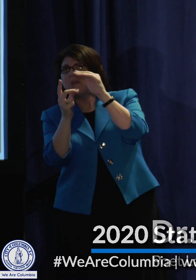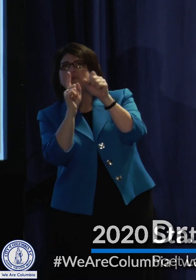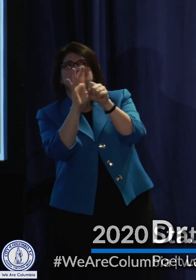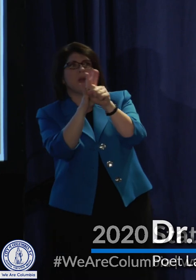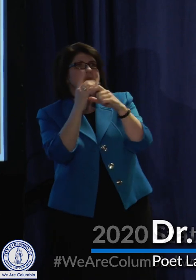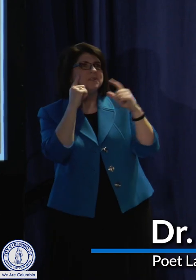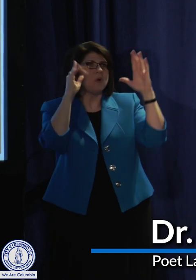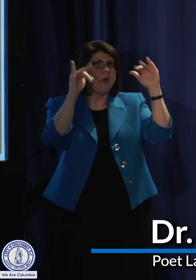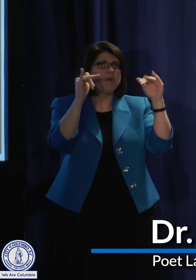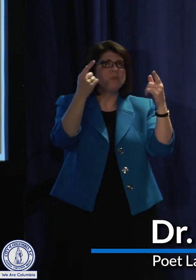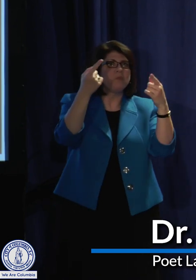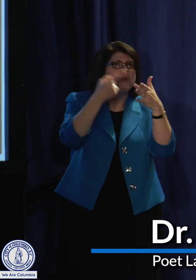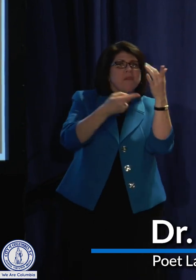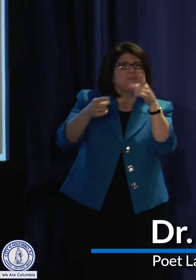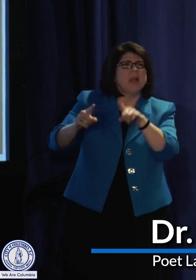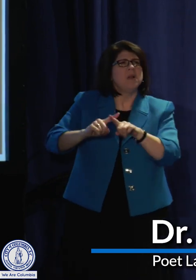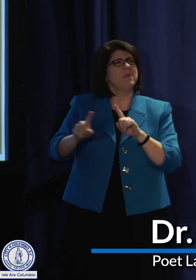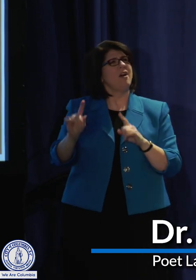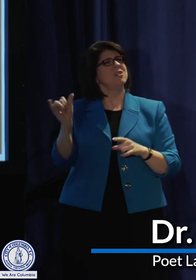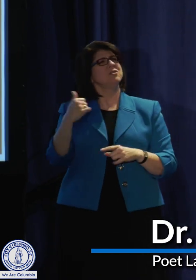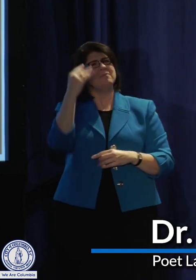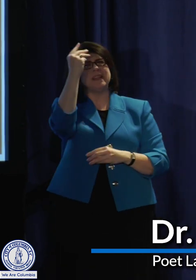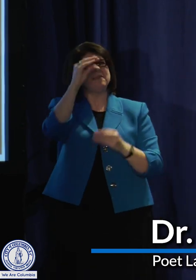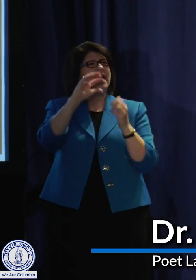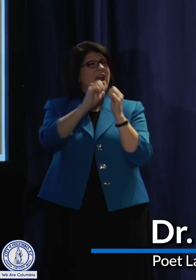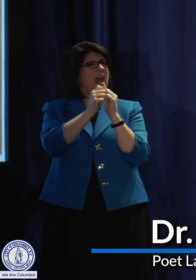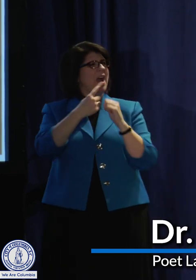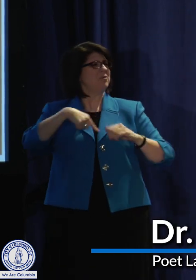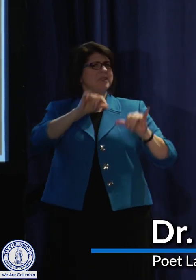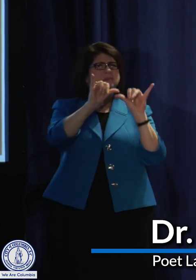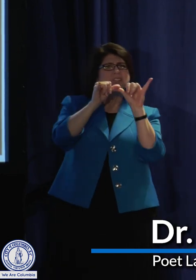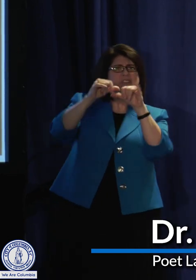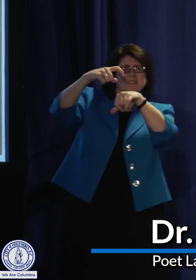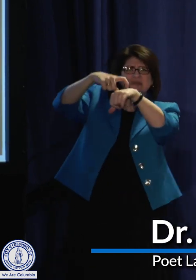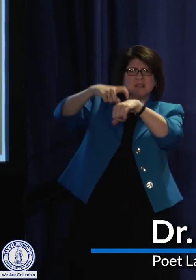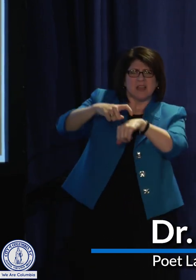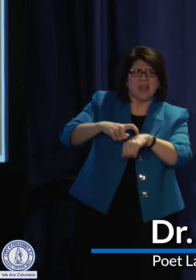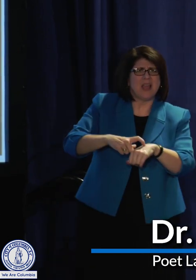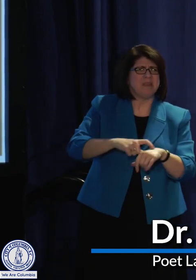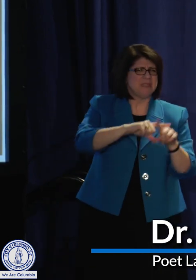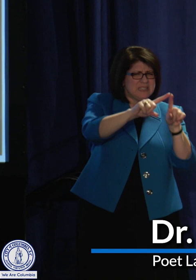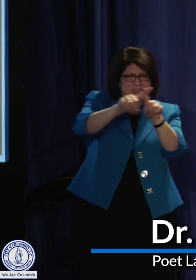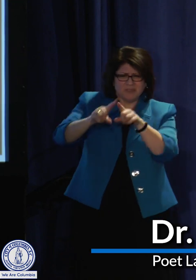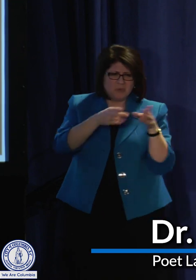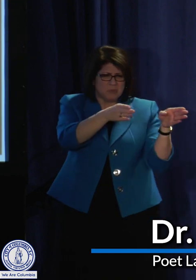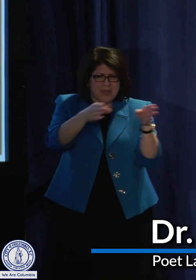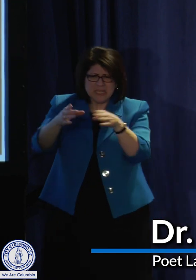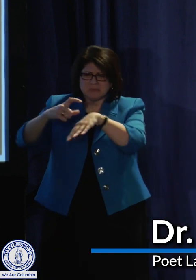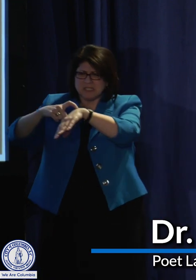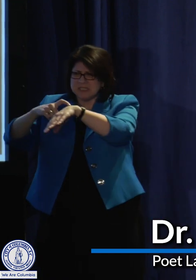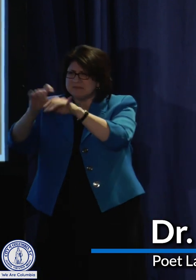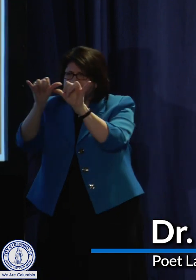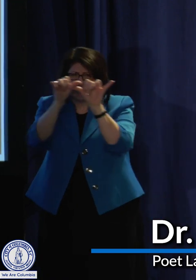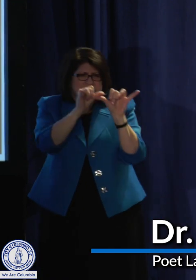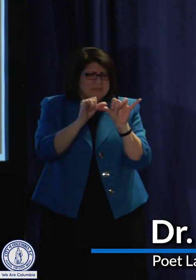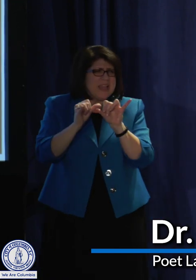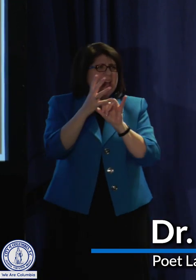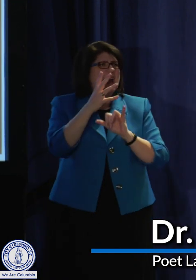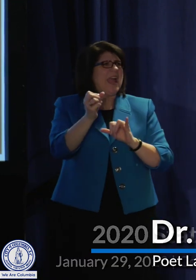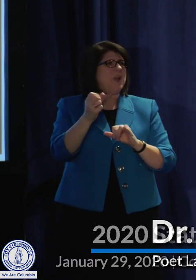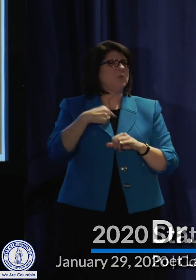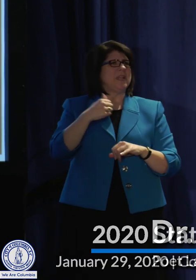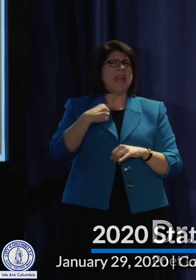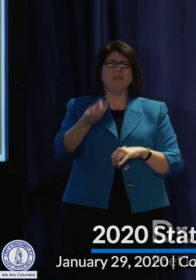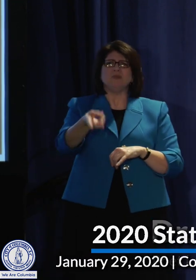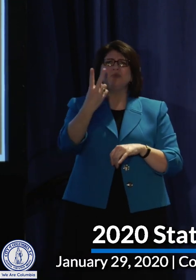come. But more than that, I was just thinking about how we measure time and all the ways we measure time and the fact that we have two identical